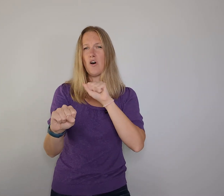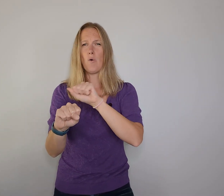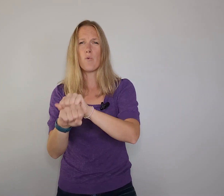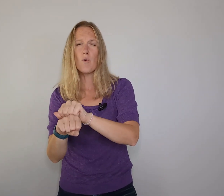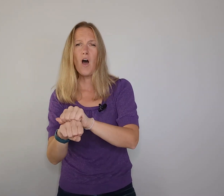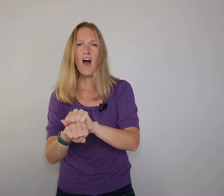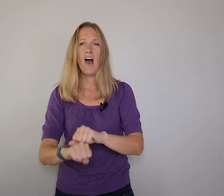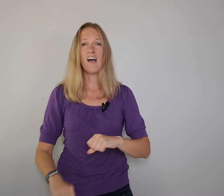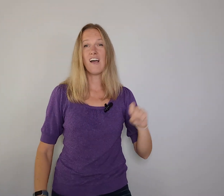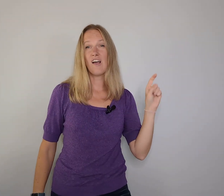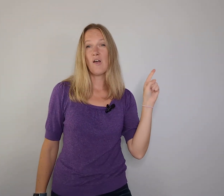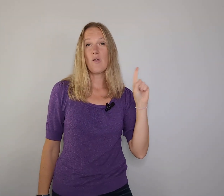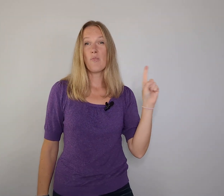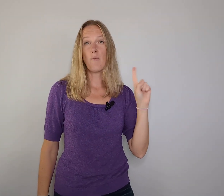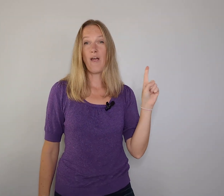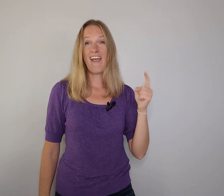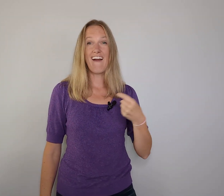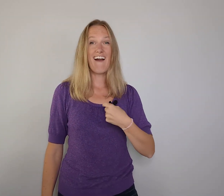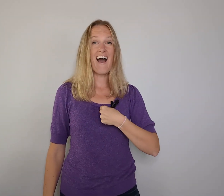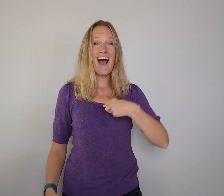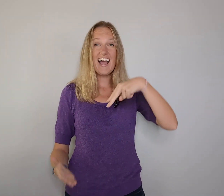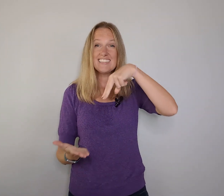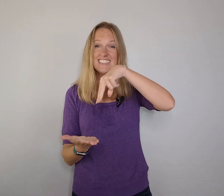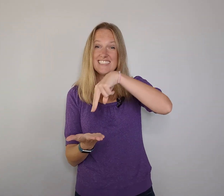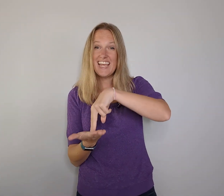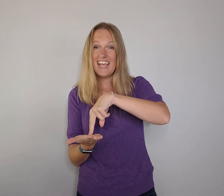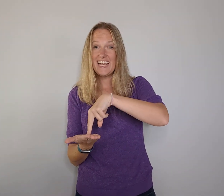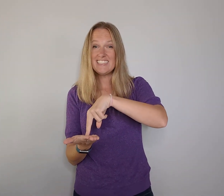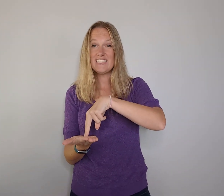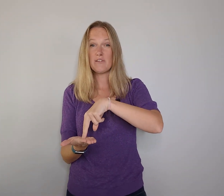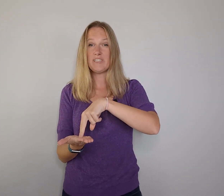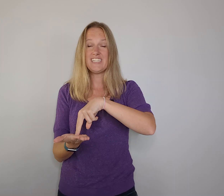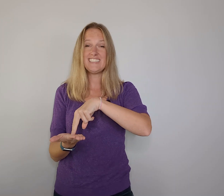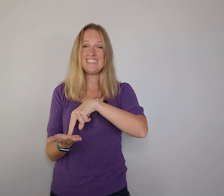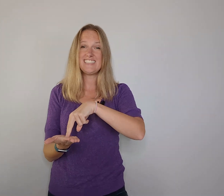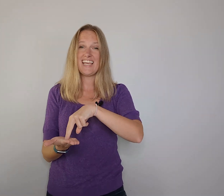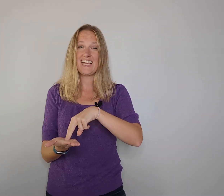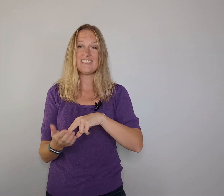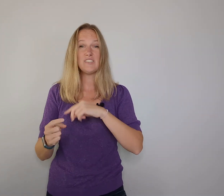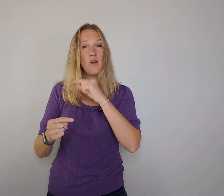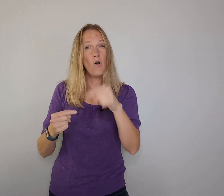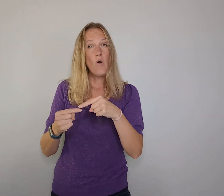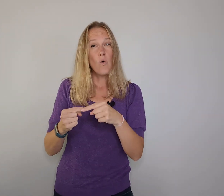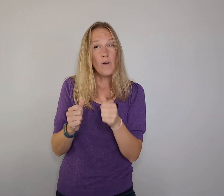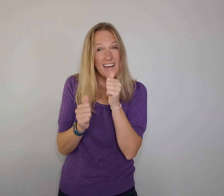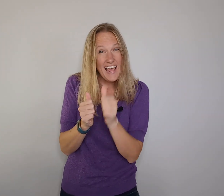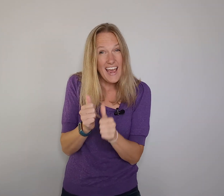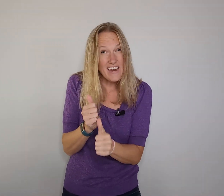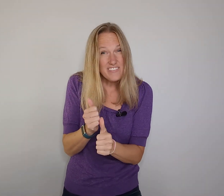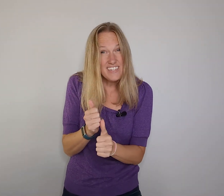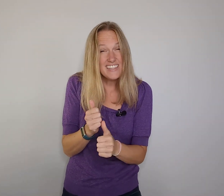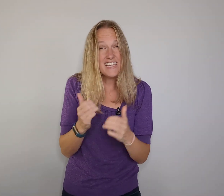the rock where I stand, on which I stand, when